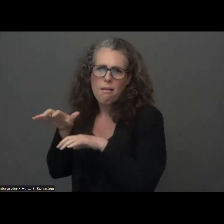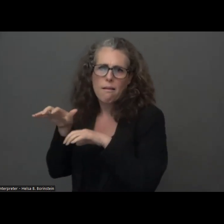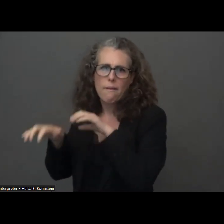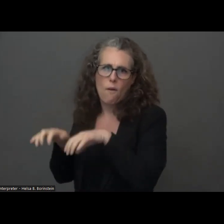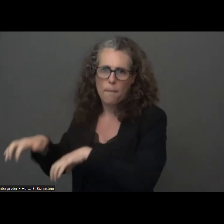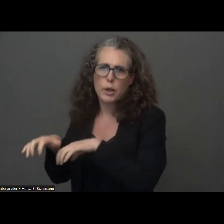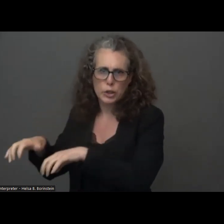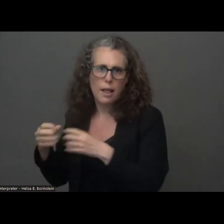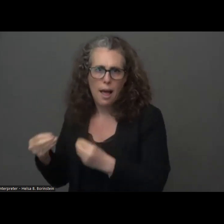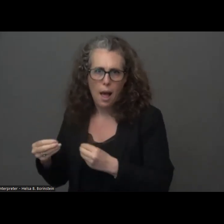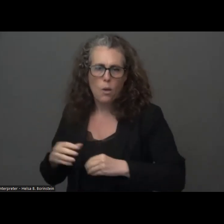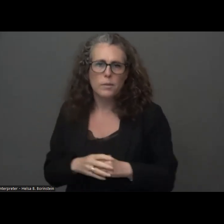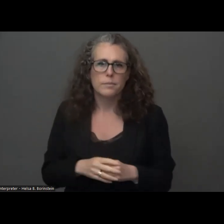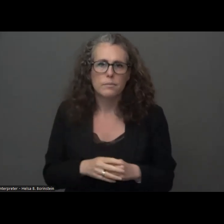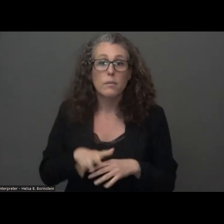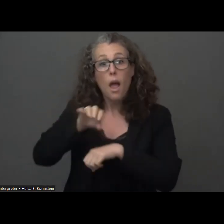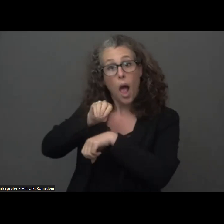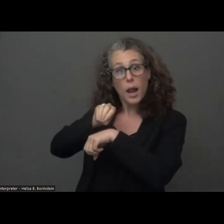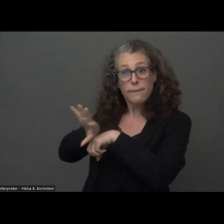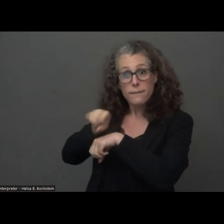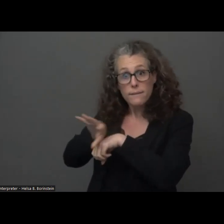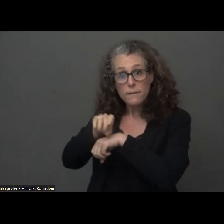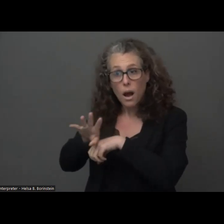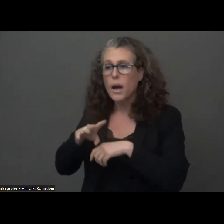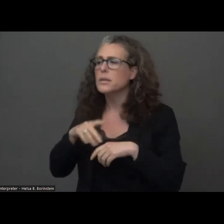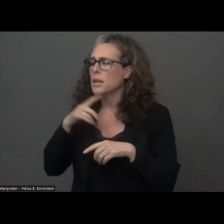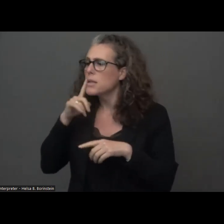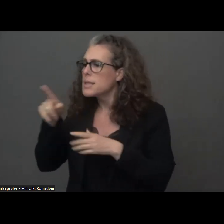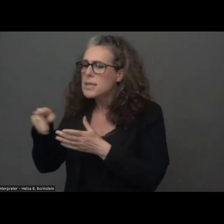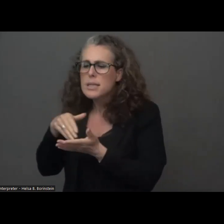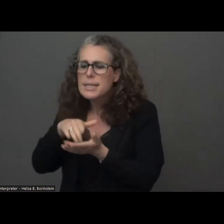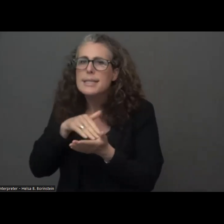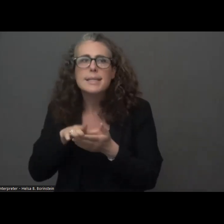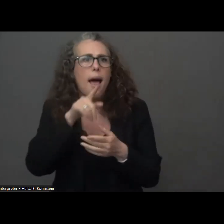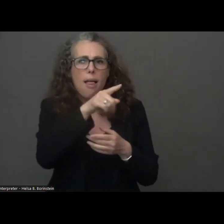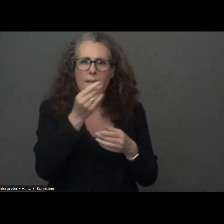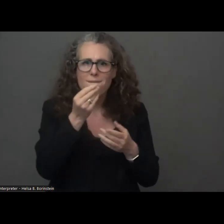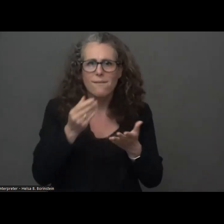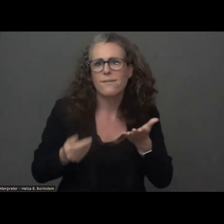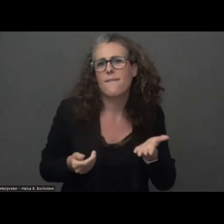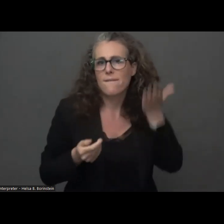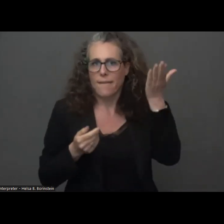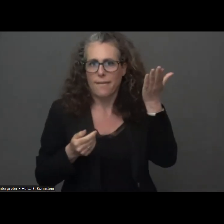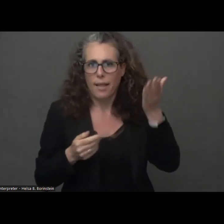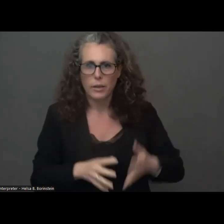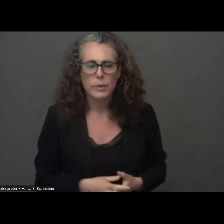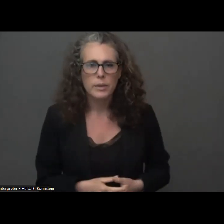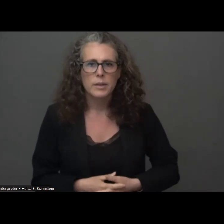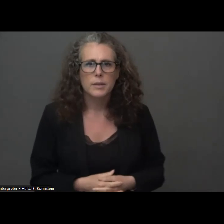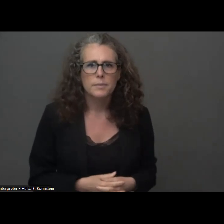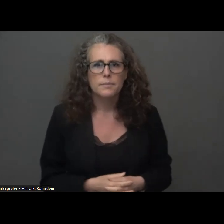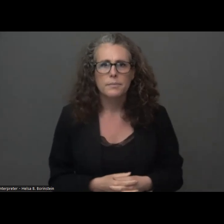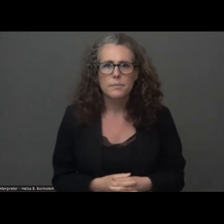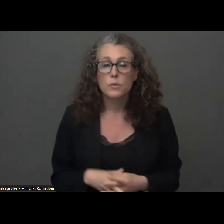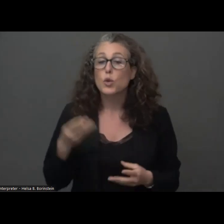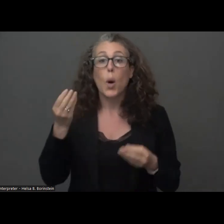inputs, extension advice, and high value markets. And so it also links farmers to corporate supply chains, business finance,